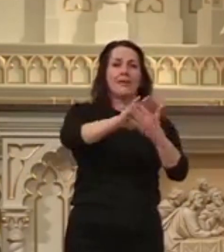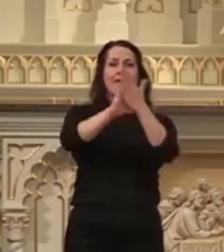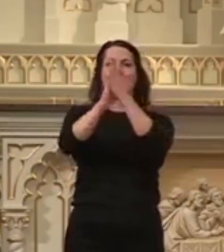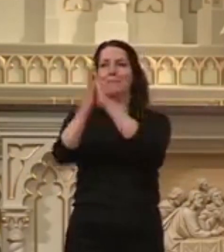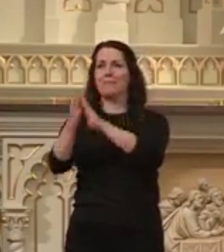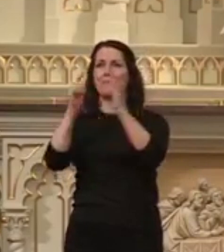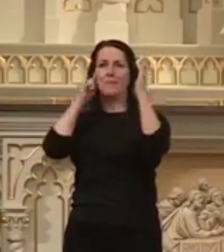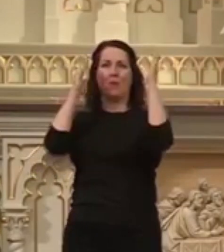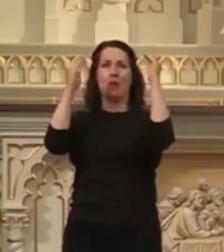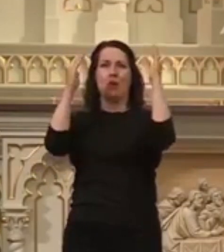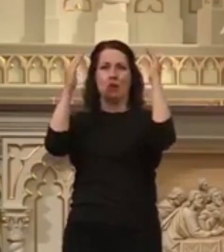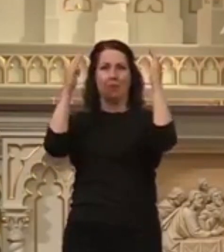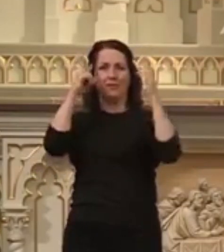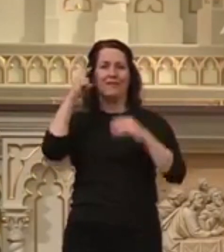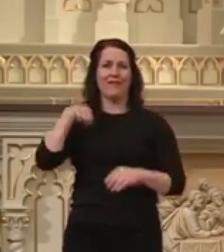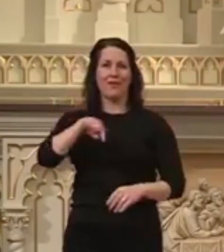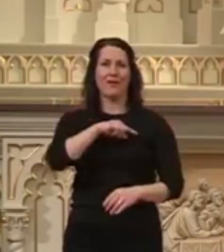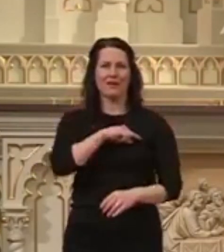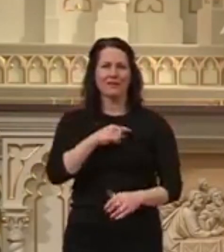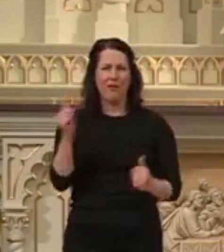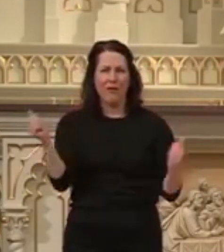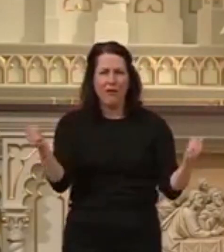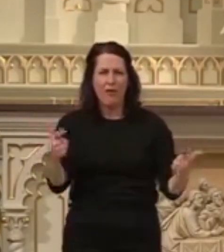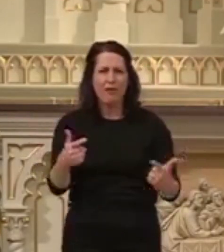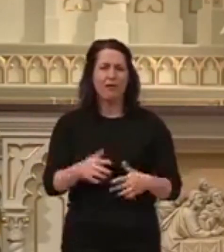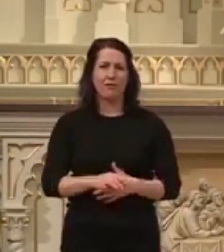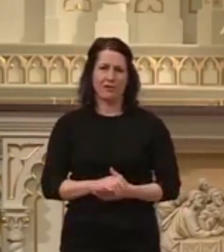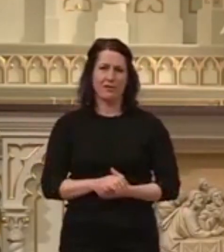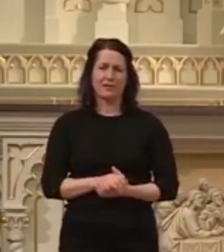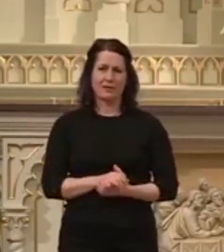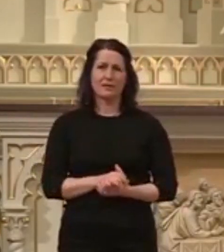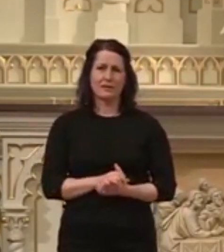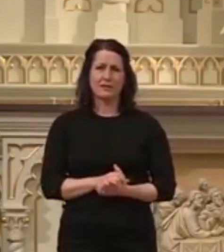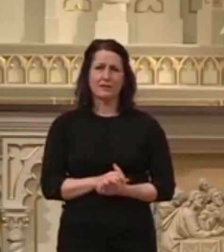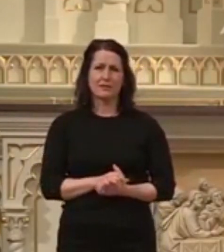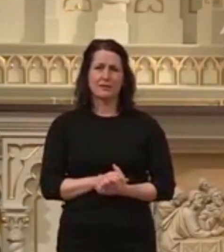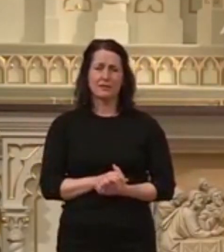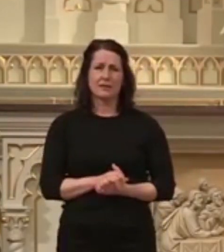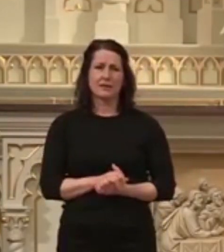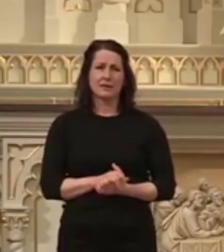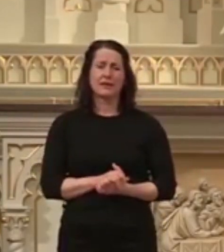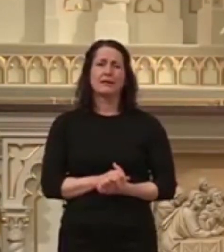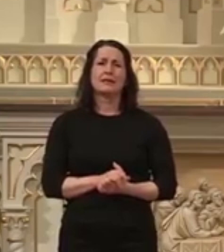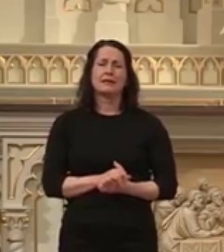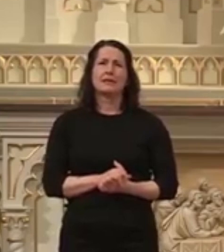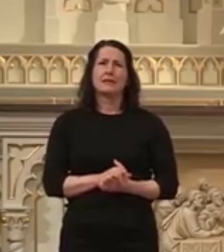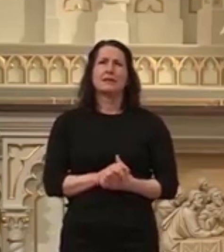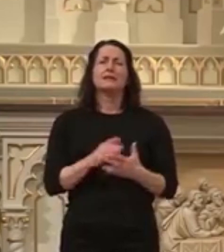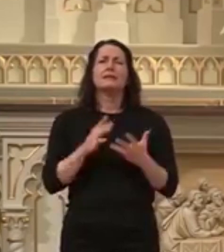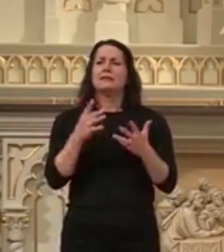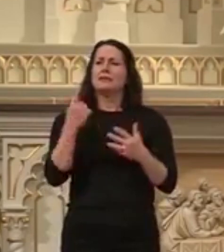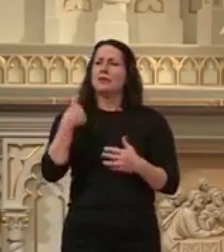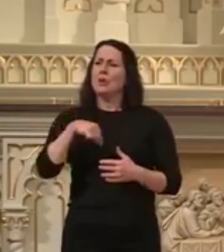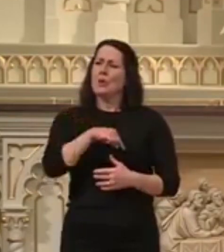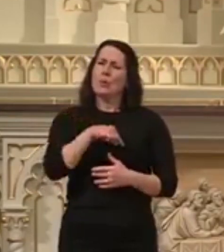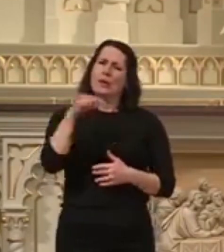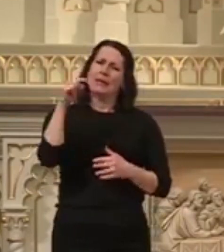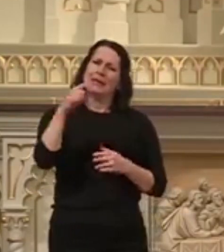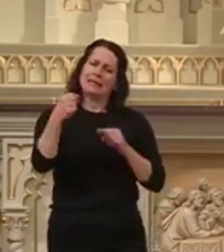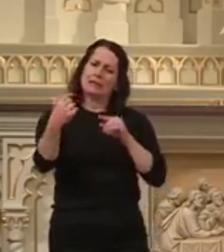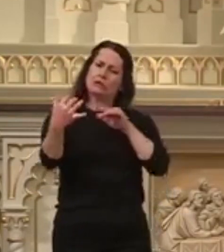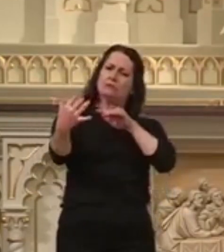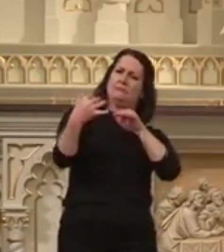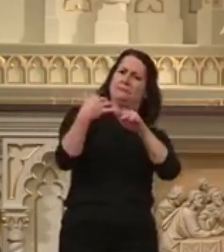Let us battle Let us fight against